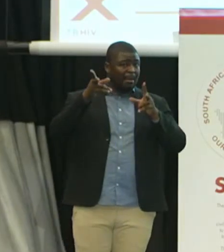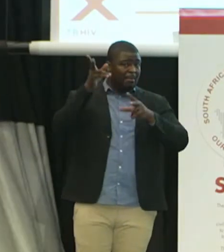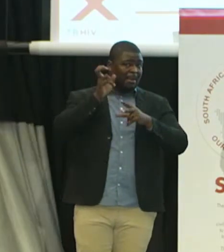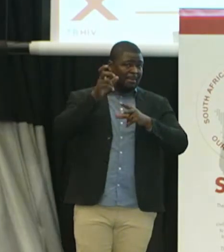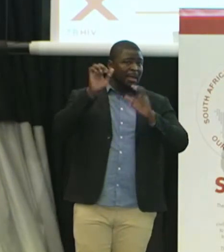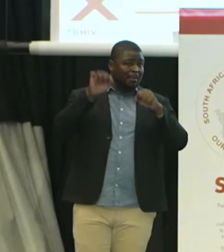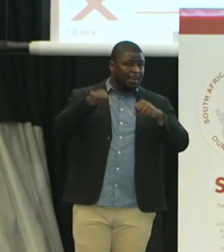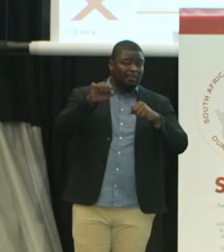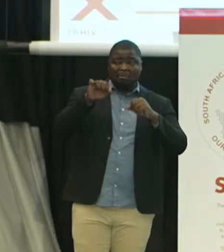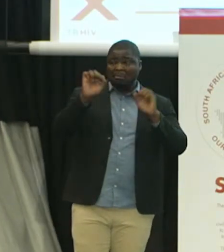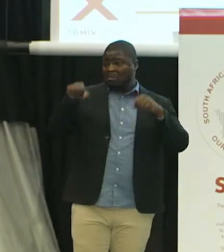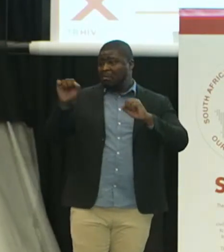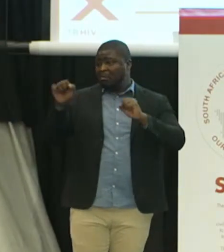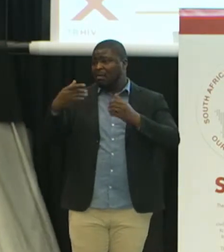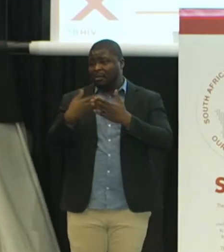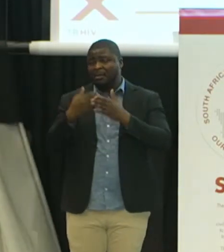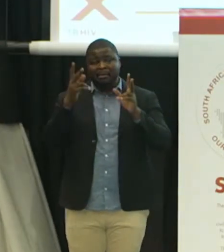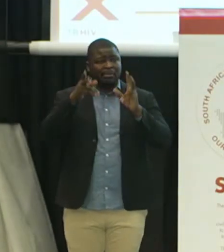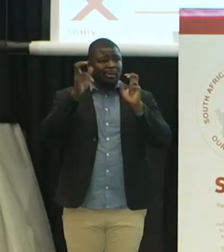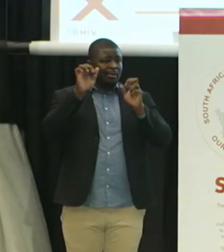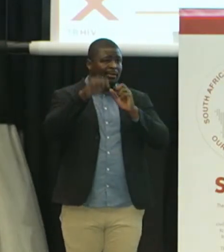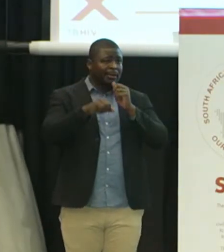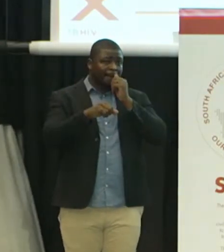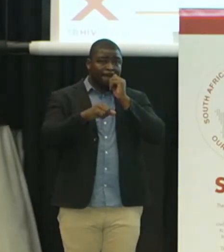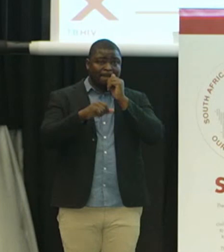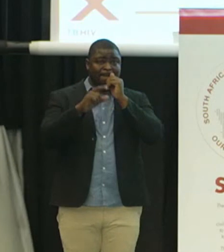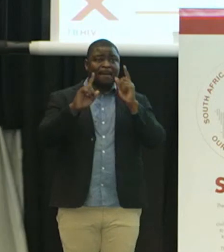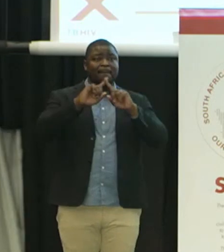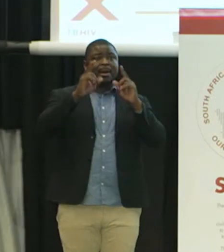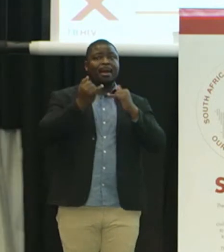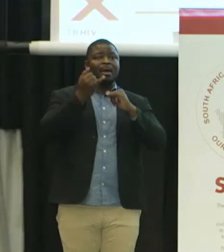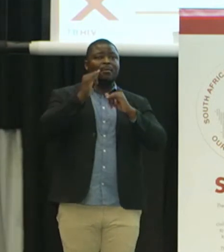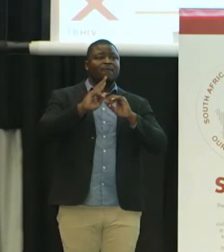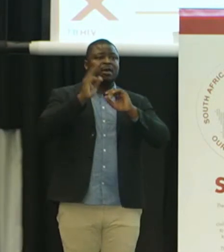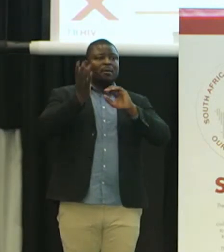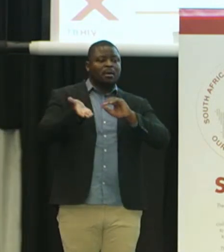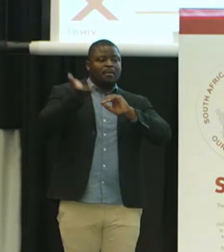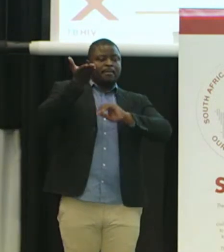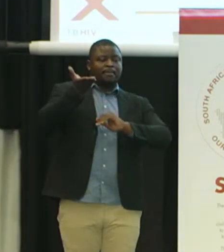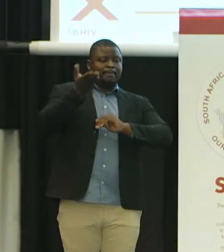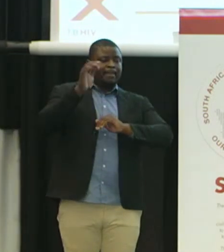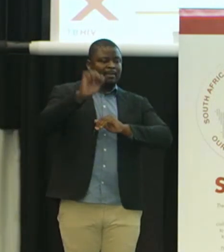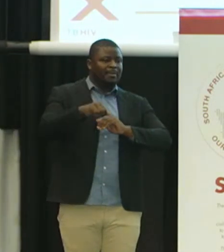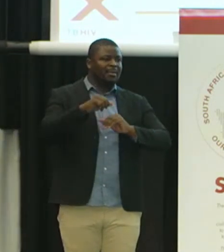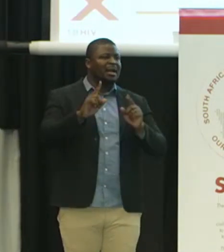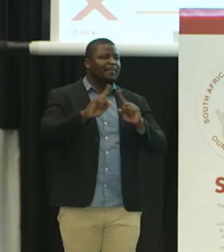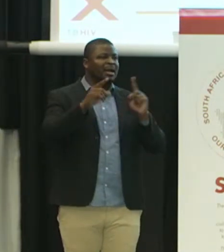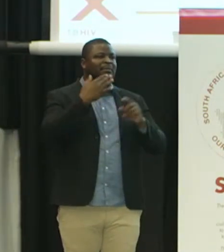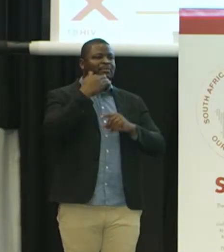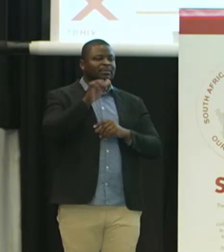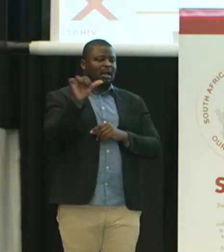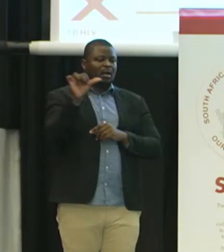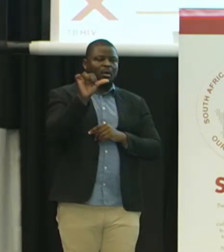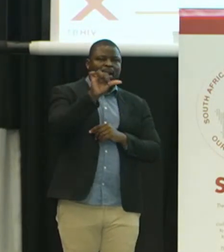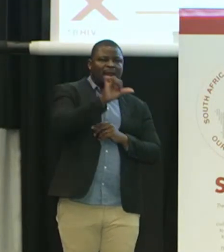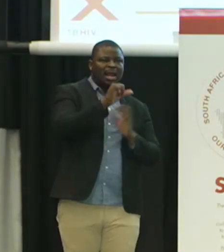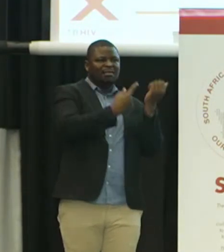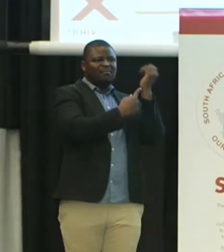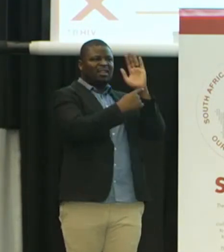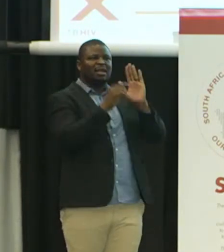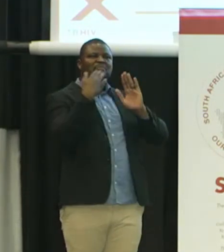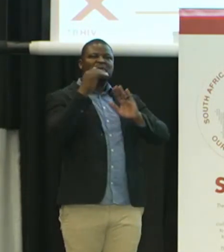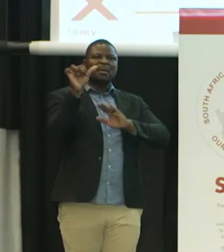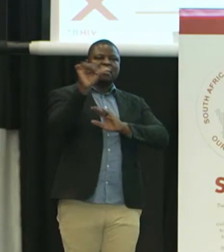So wow, that's a lot louder. Great. Can we please just go back one more slide? I just wanted to please go through the objectives.